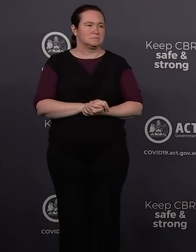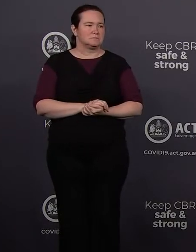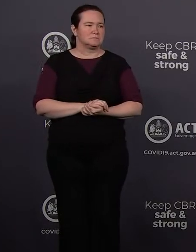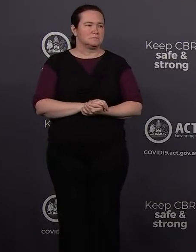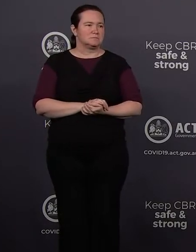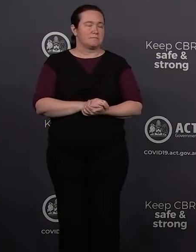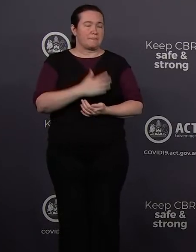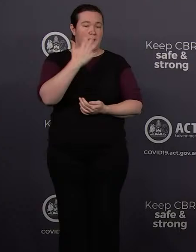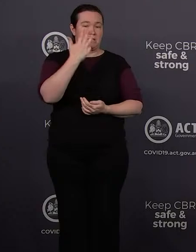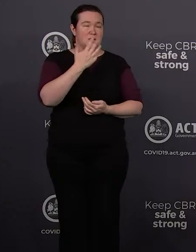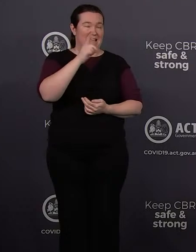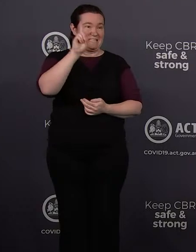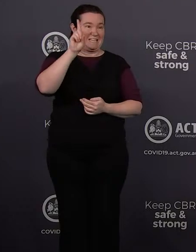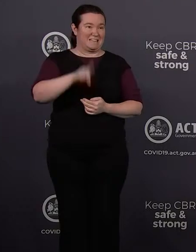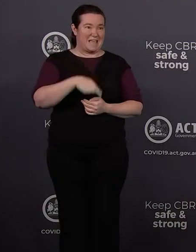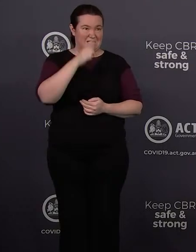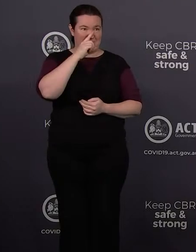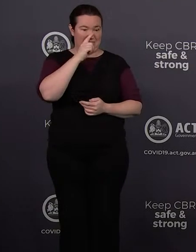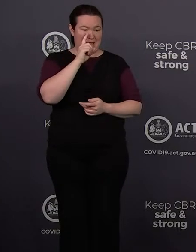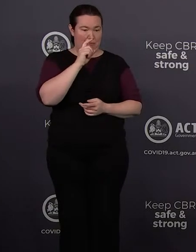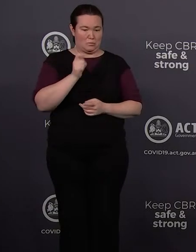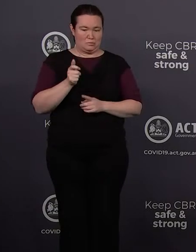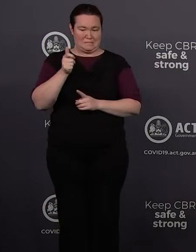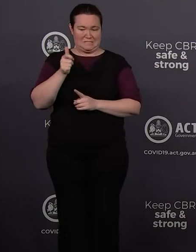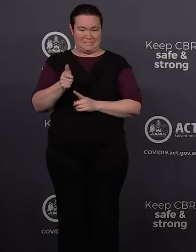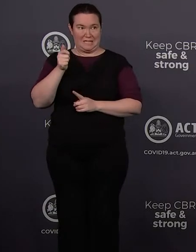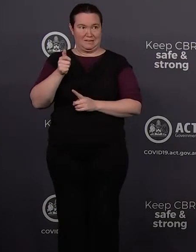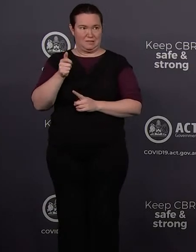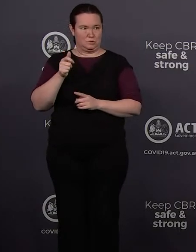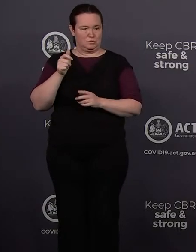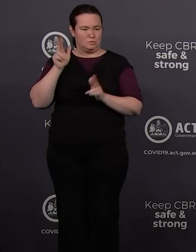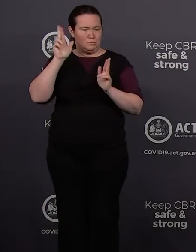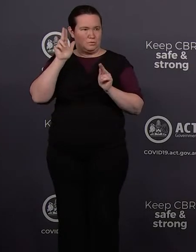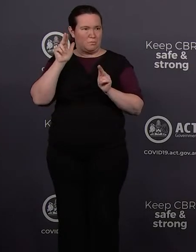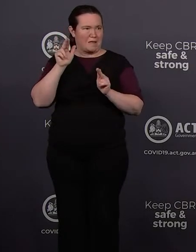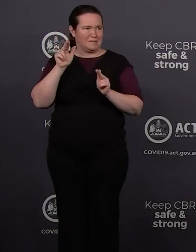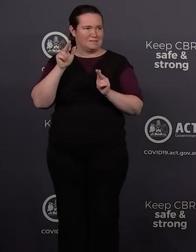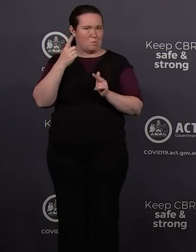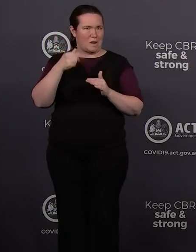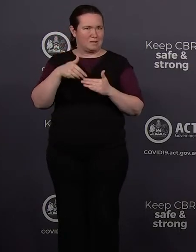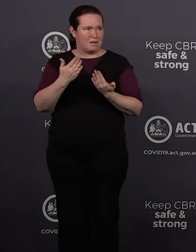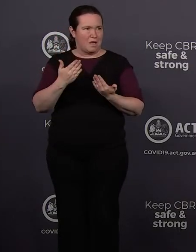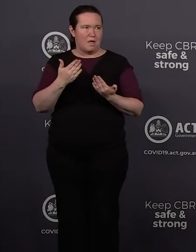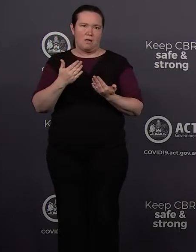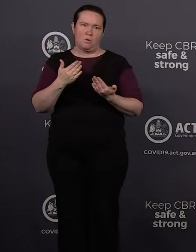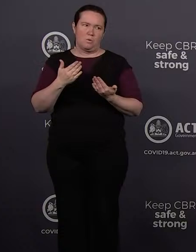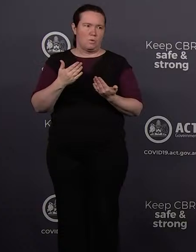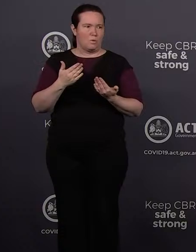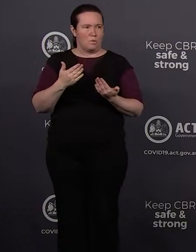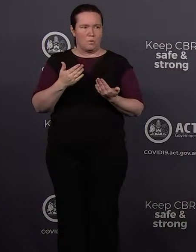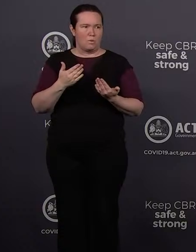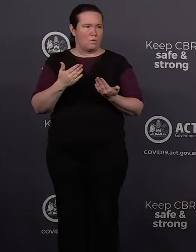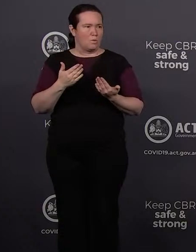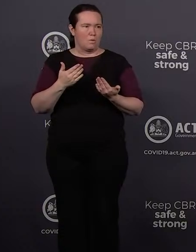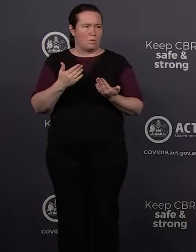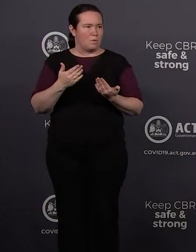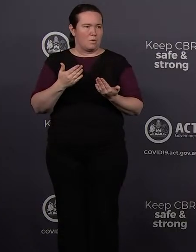19,000 people checking into Bunnings in one day. When you heard that figure, did it kind of seem like Canberra people were taking